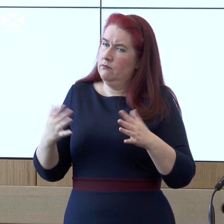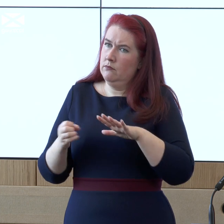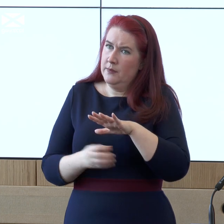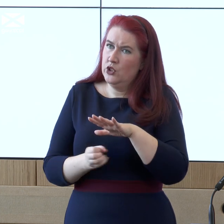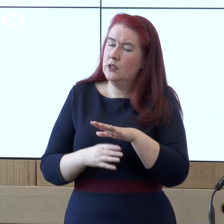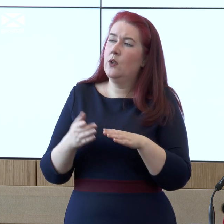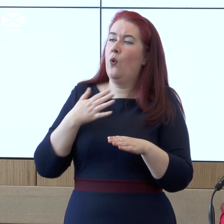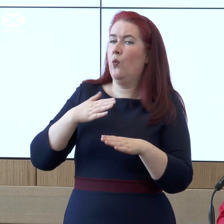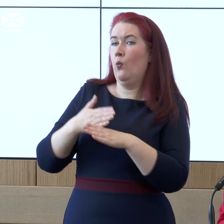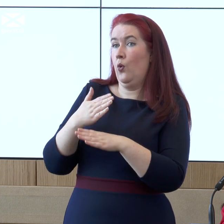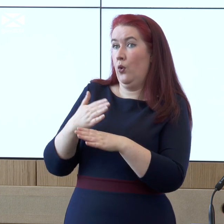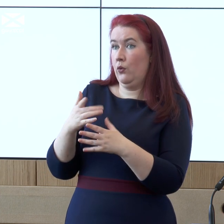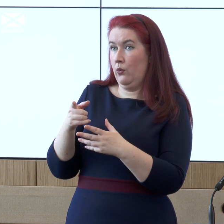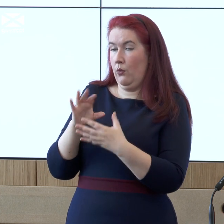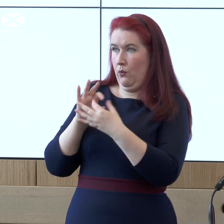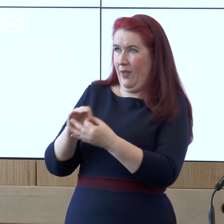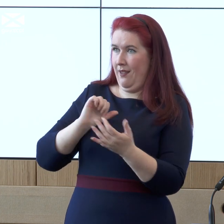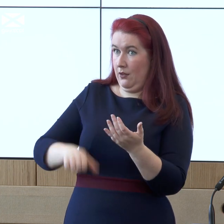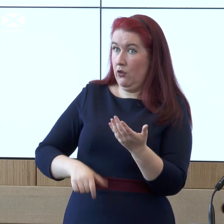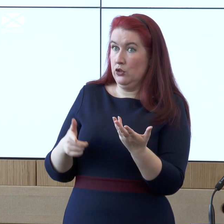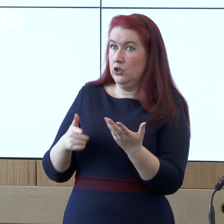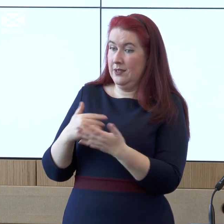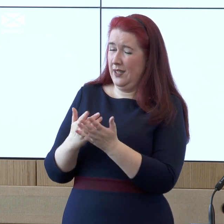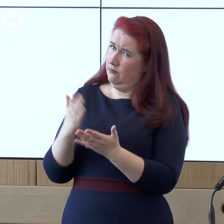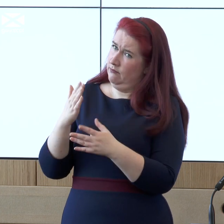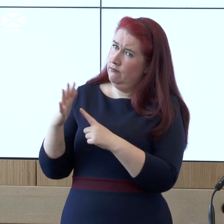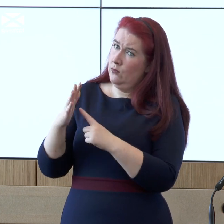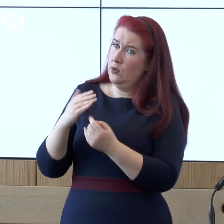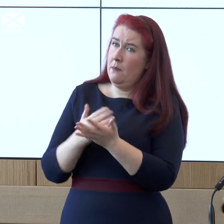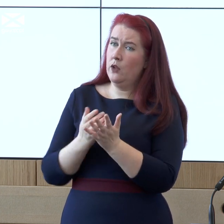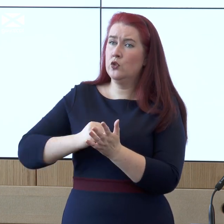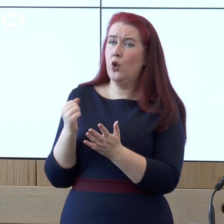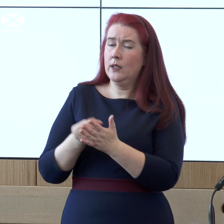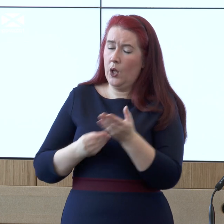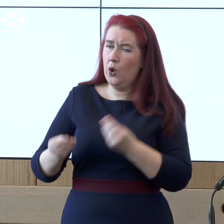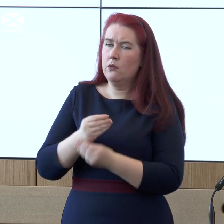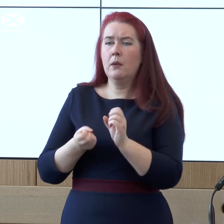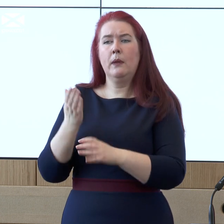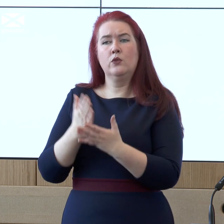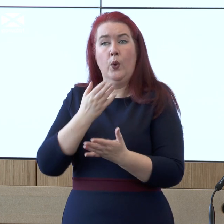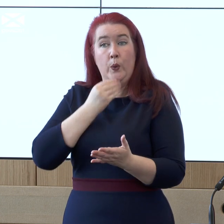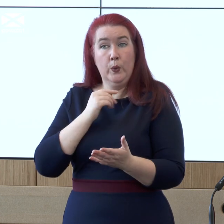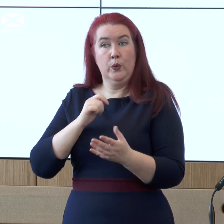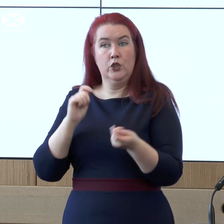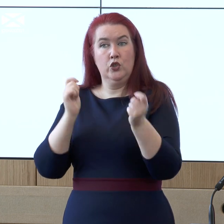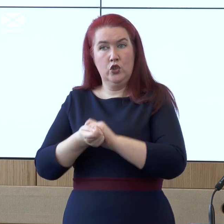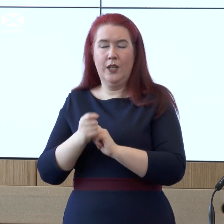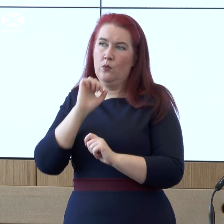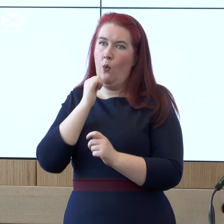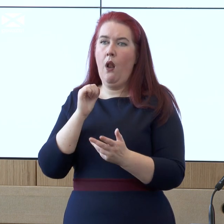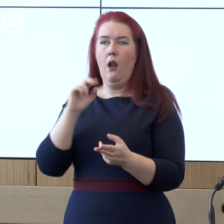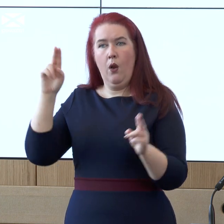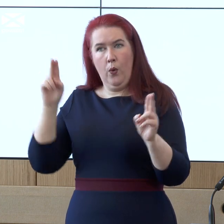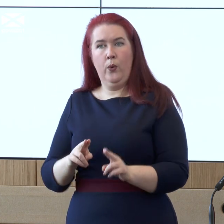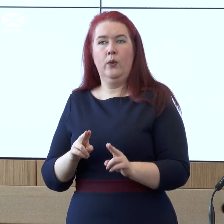with the agriculture sector, very important part of Scotland's economy, to make sure that we are making the changes there that lower emissions. So all of that